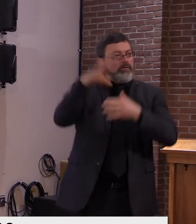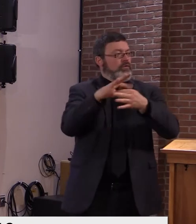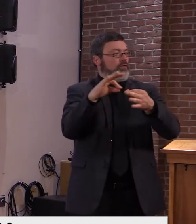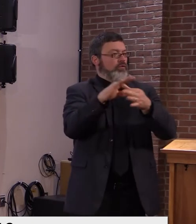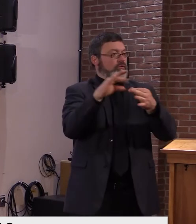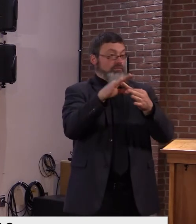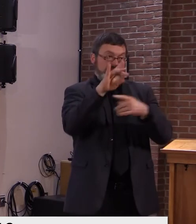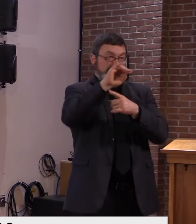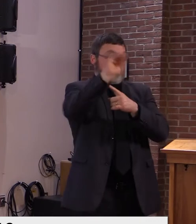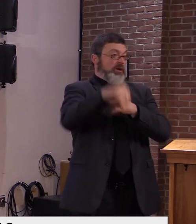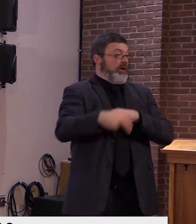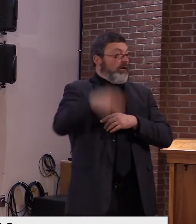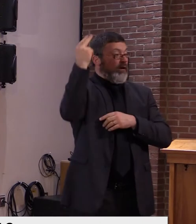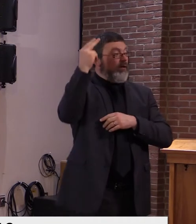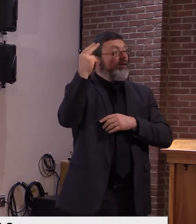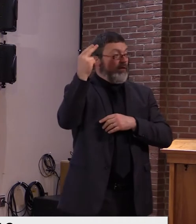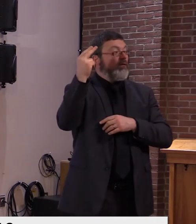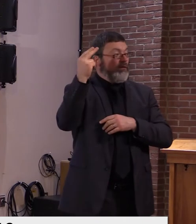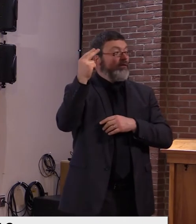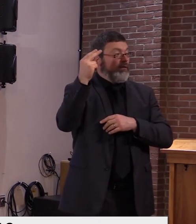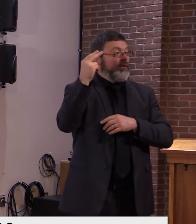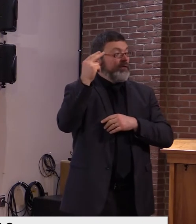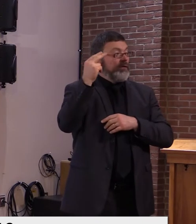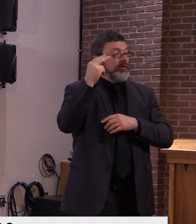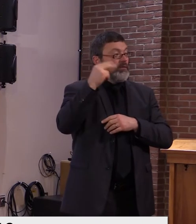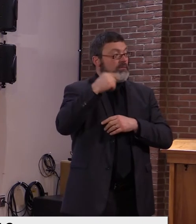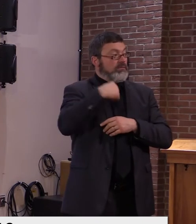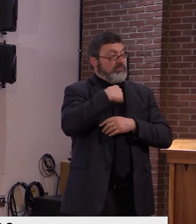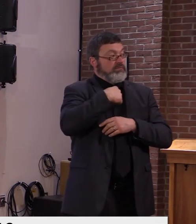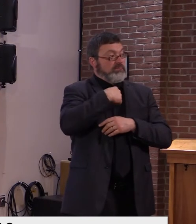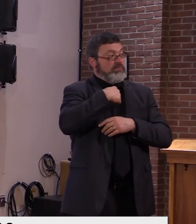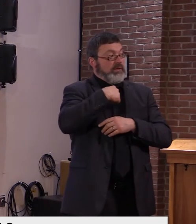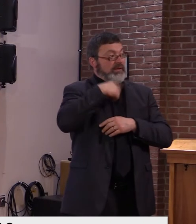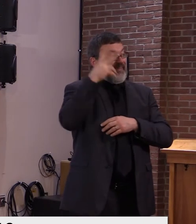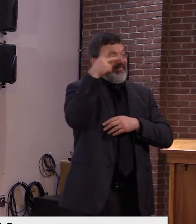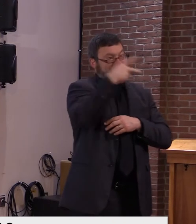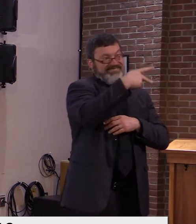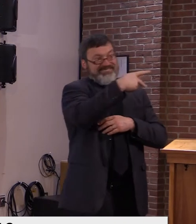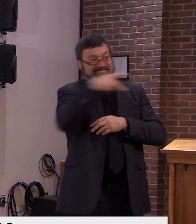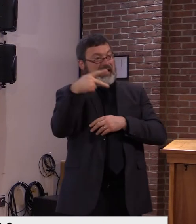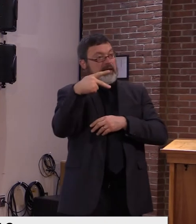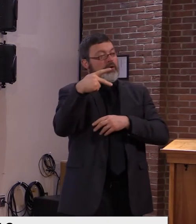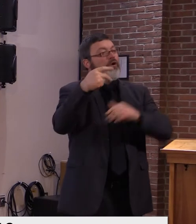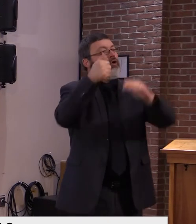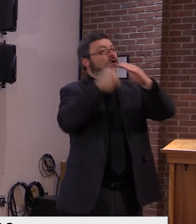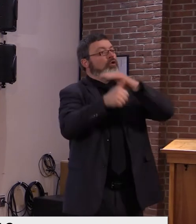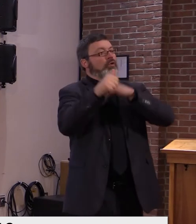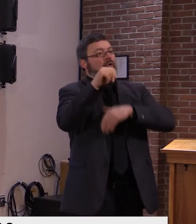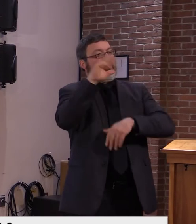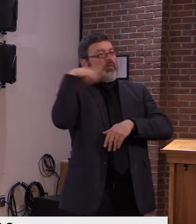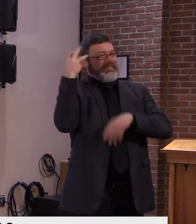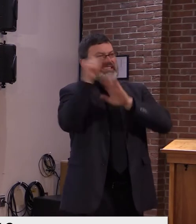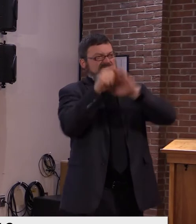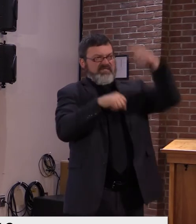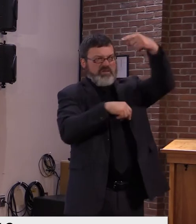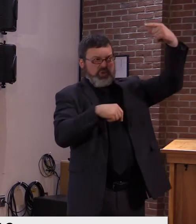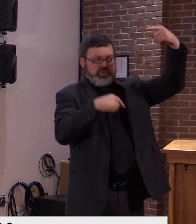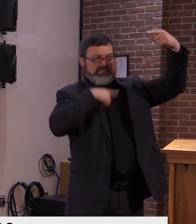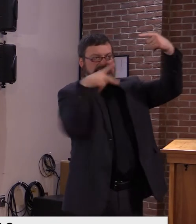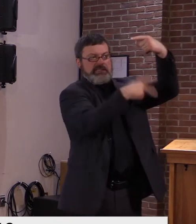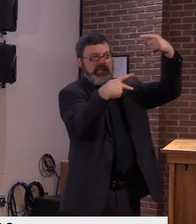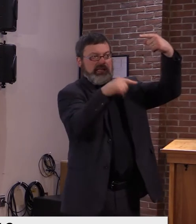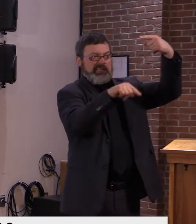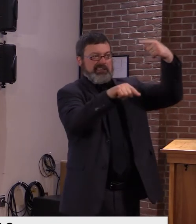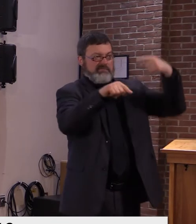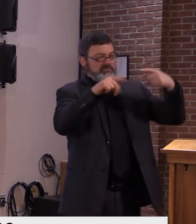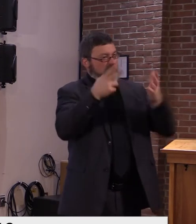this underscores how willing Vermonters are to do what it takes to keep our communities and our schools safe. Our focus for the next